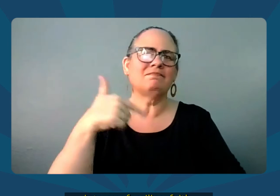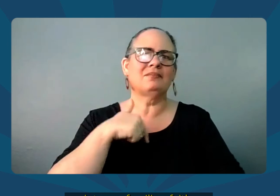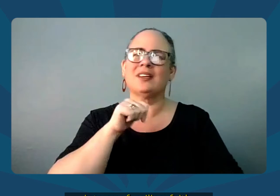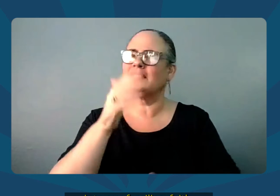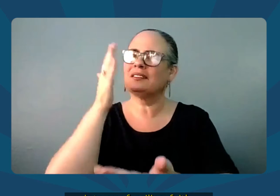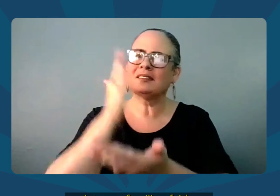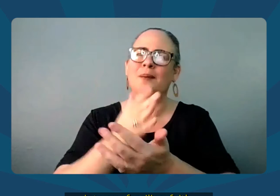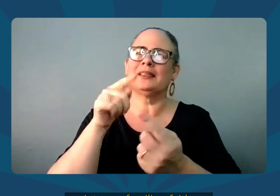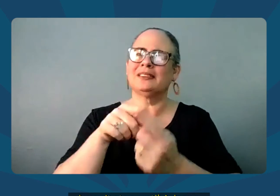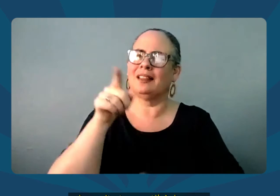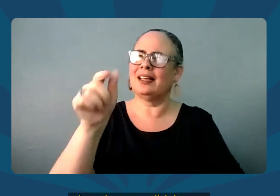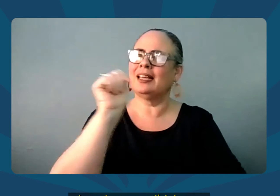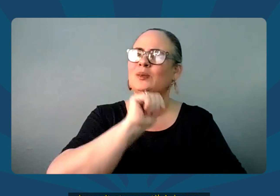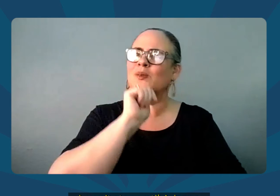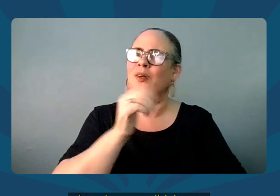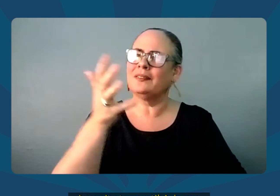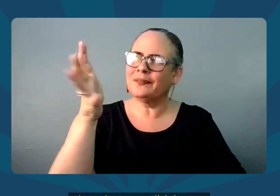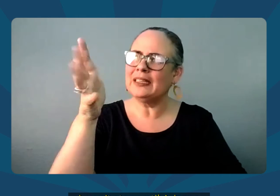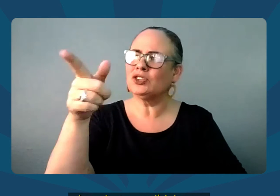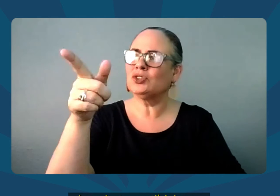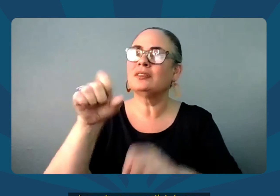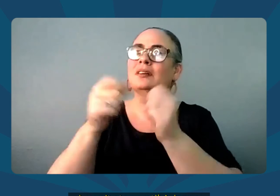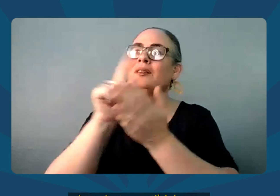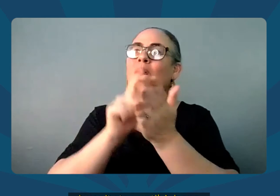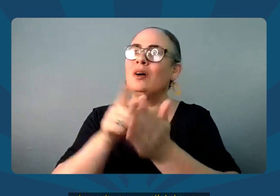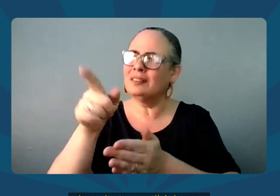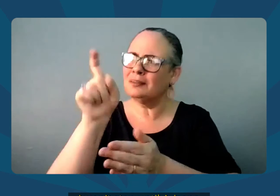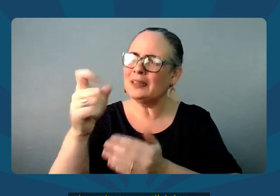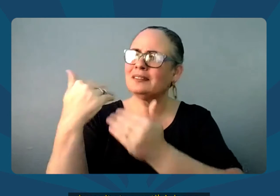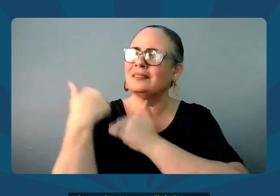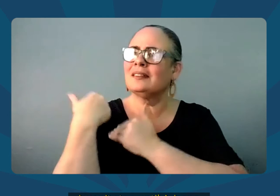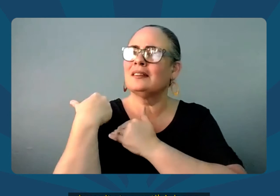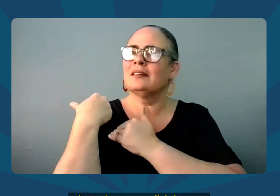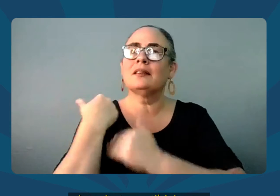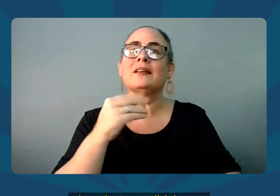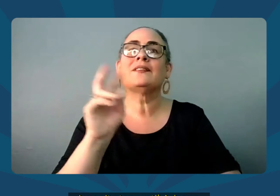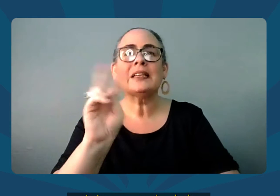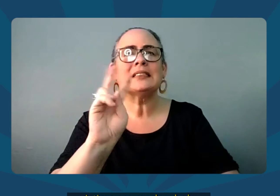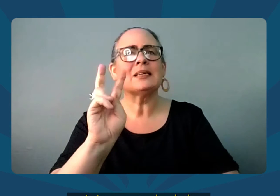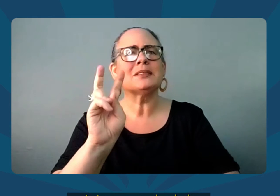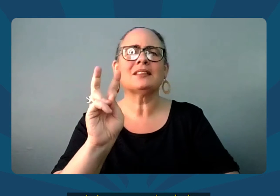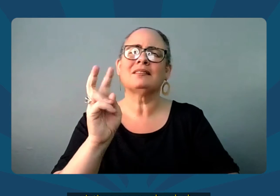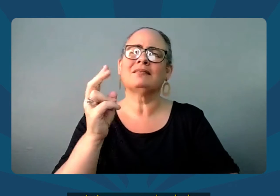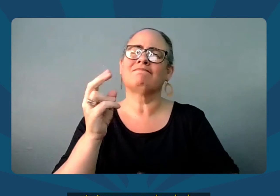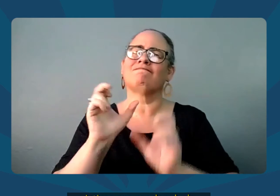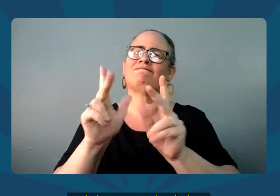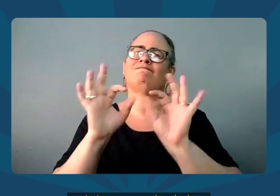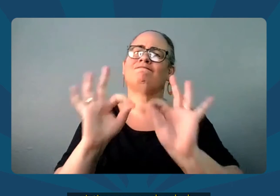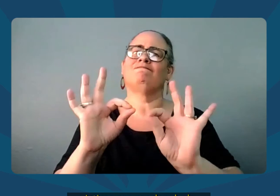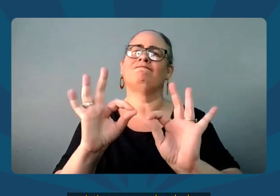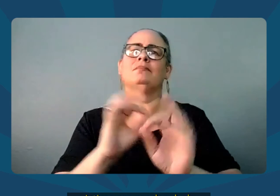enterprise. I won't stop until Arizona holds criminals accountable. Victims are made